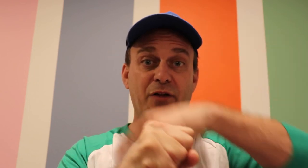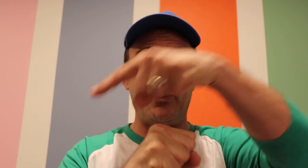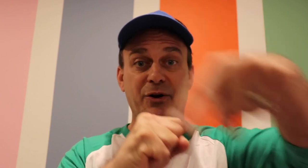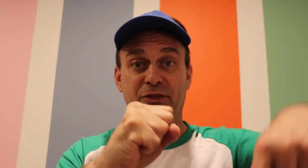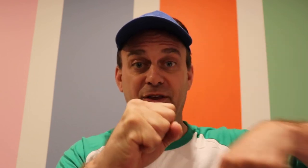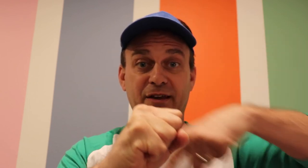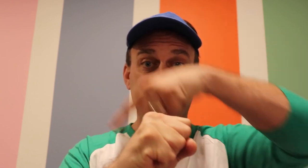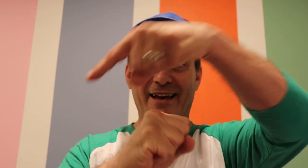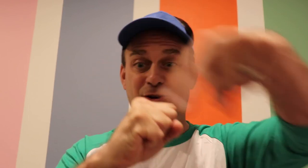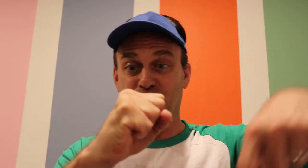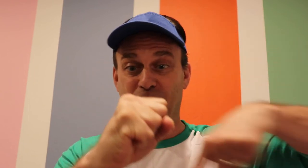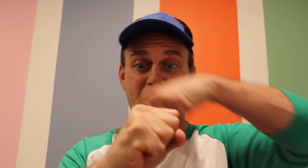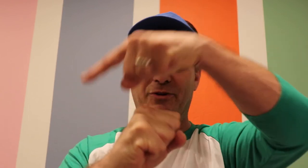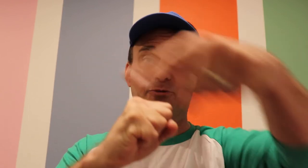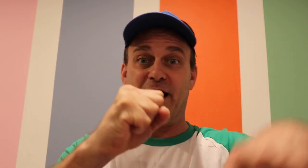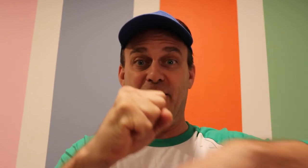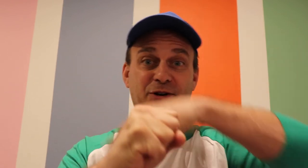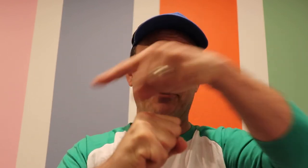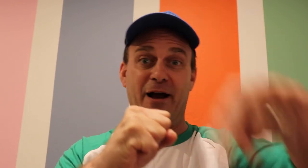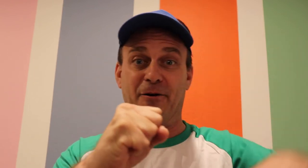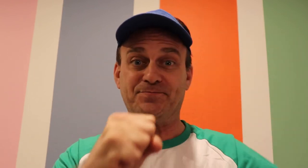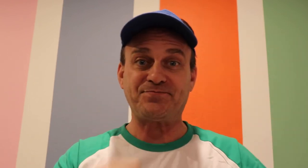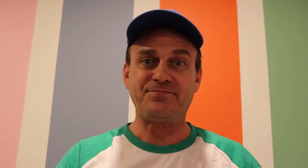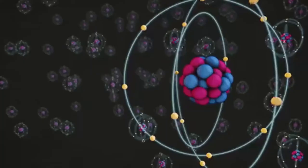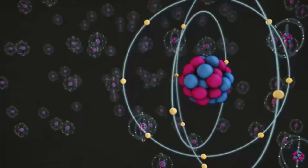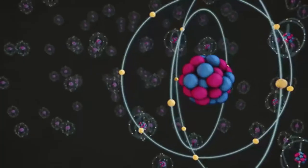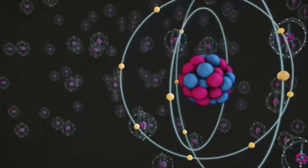the Earth. It goes round and round and round.